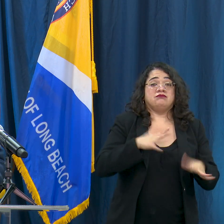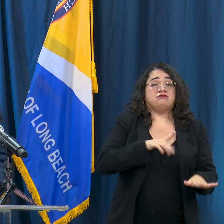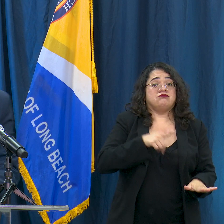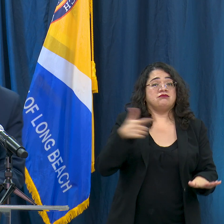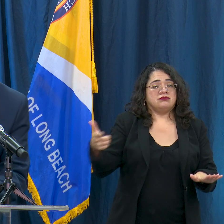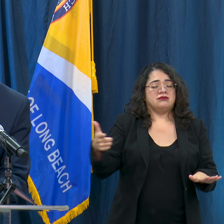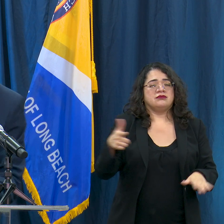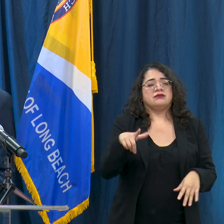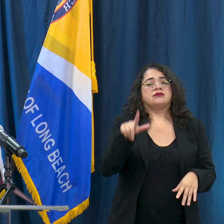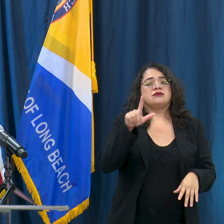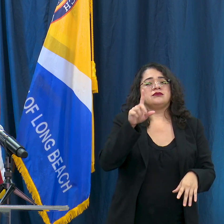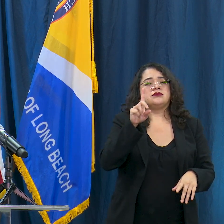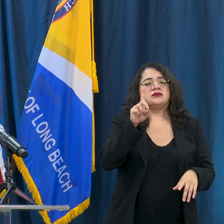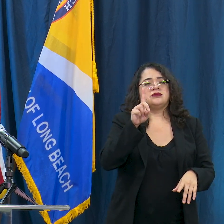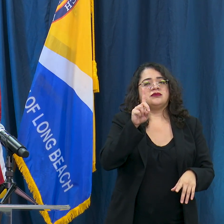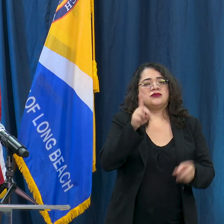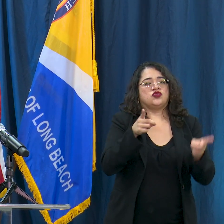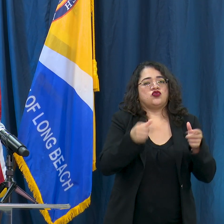Kelly Colopy.